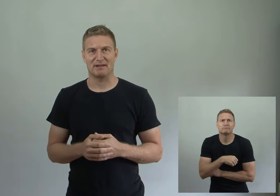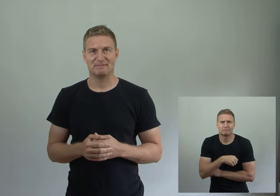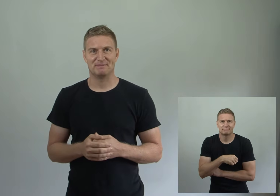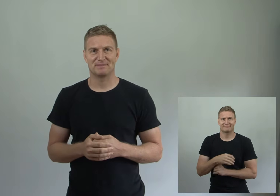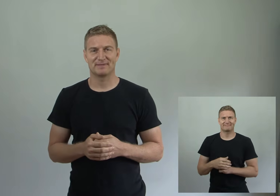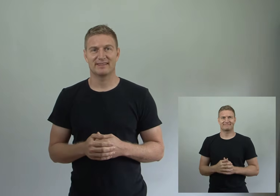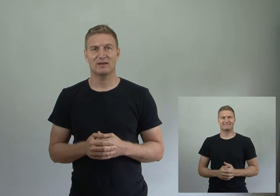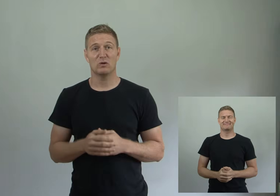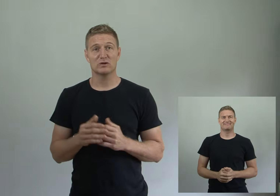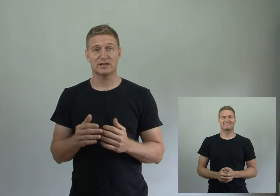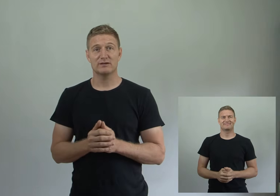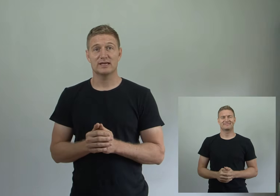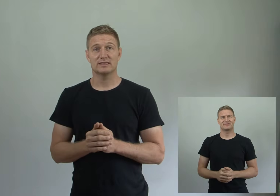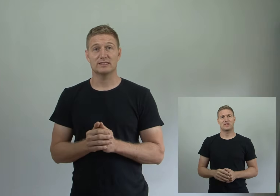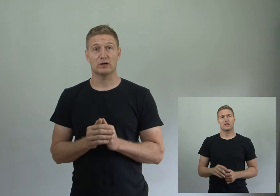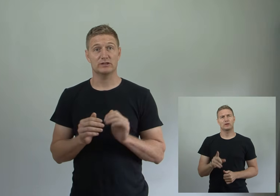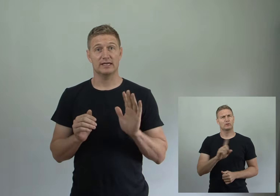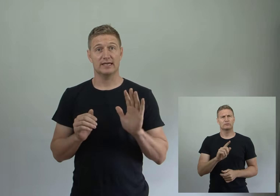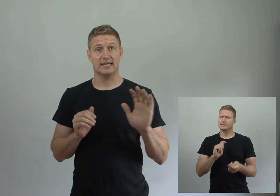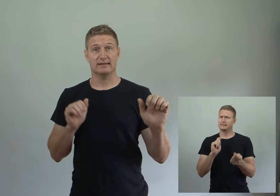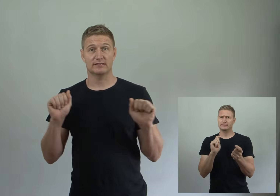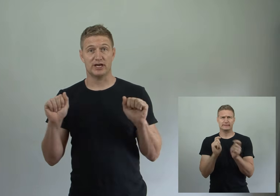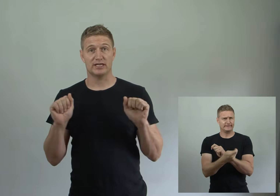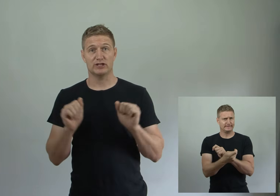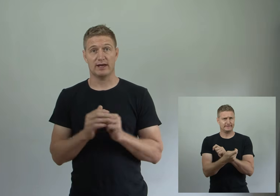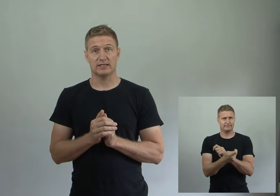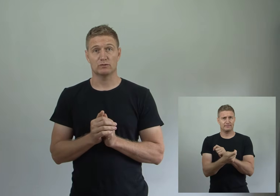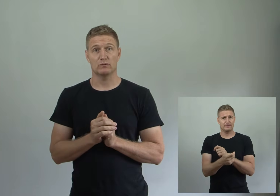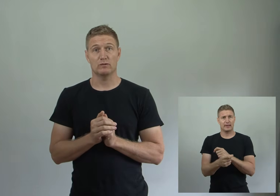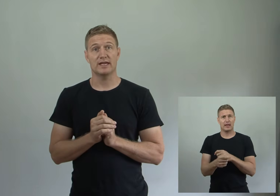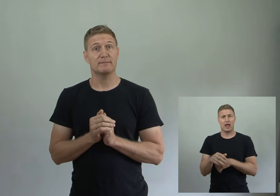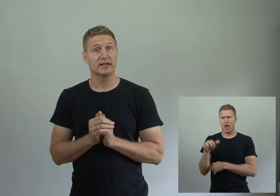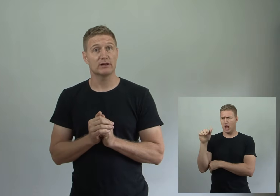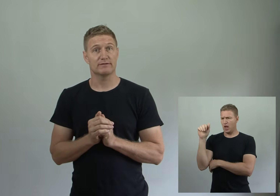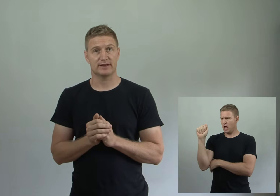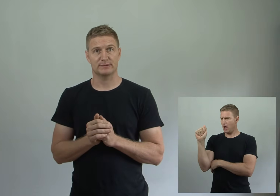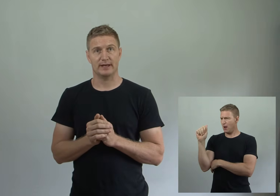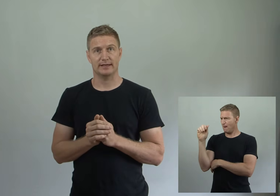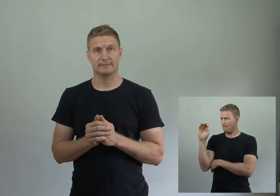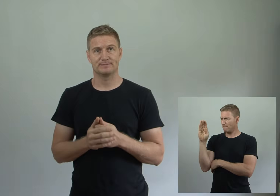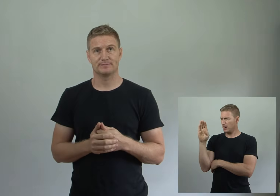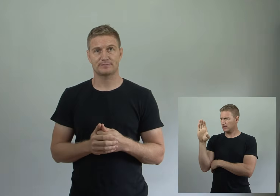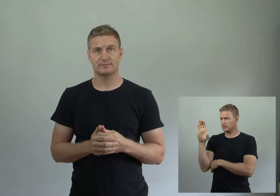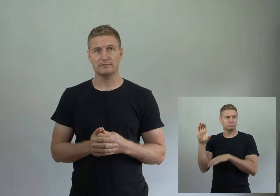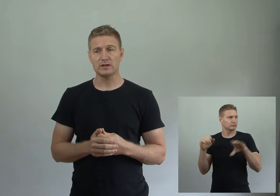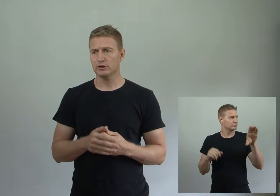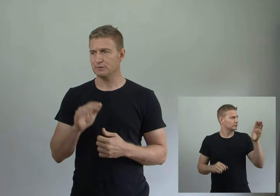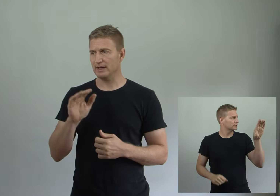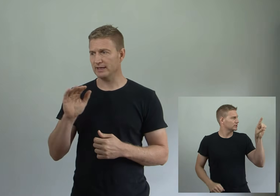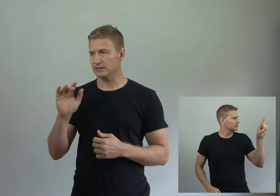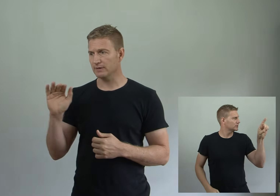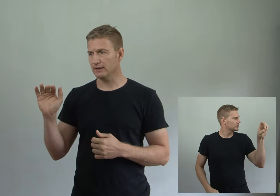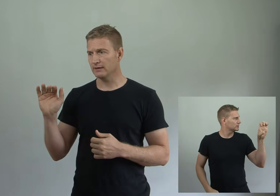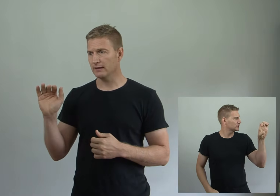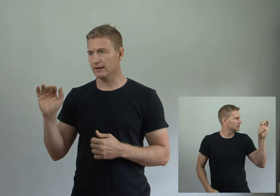to spell. Also, don't change your hands in the middle of fingerspelling. You're